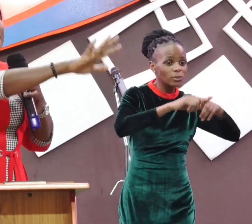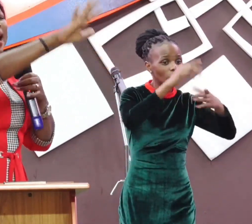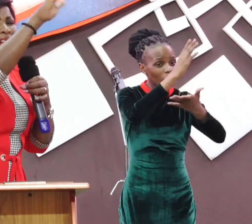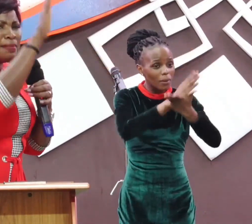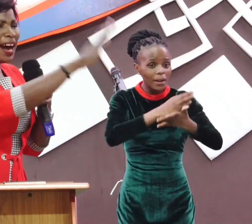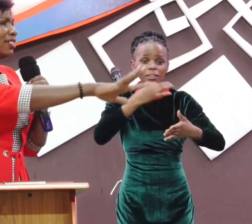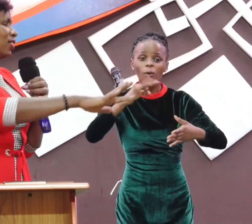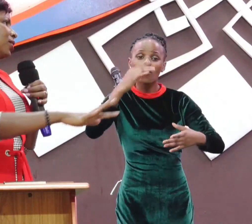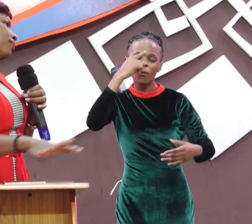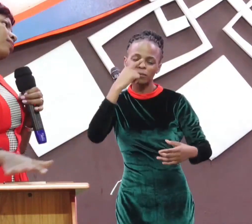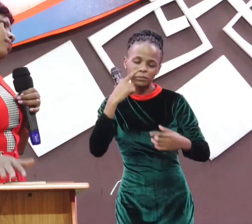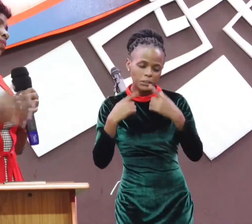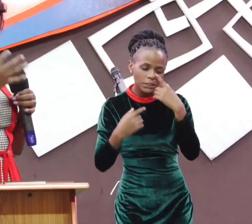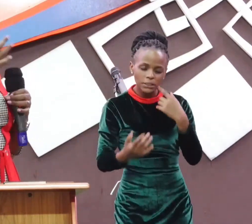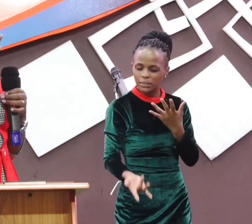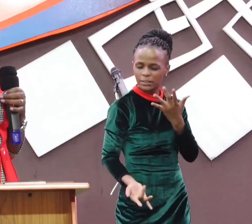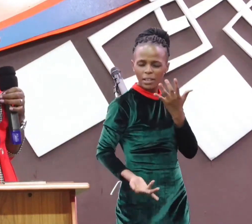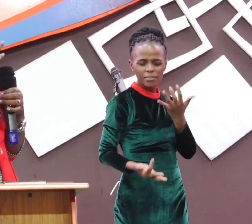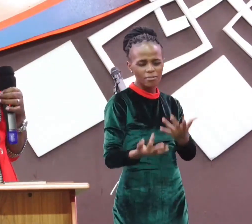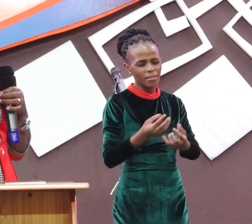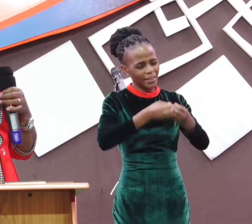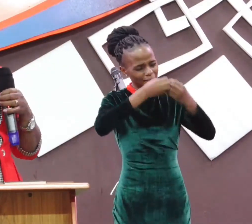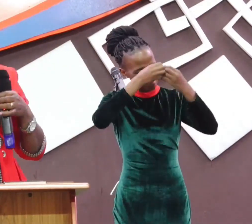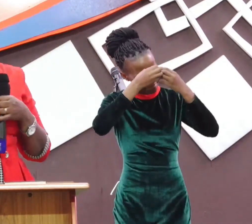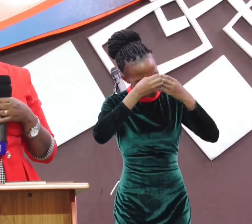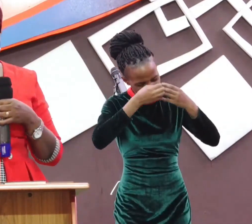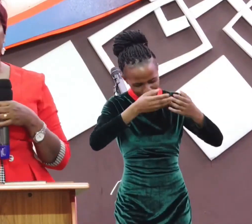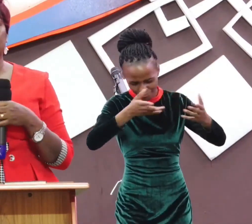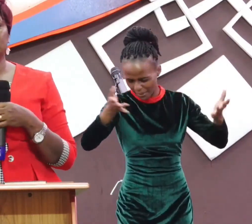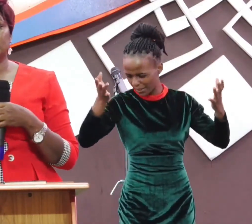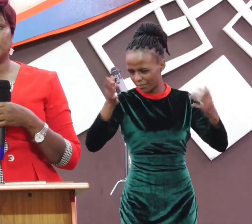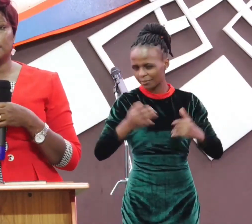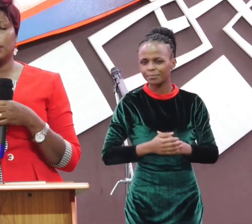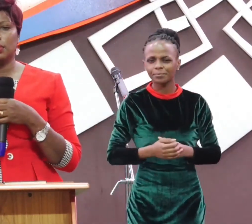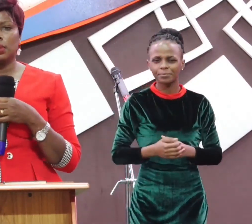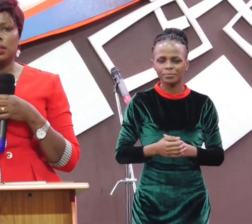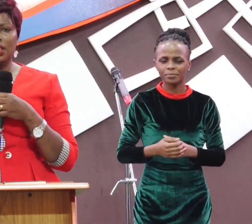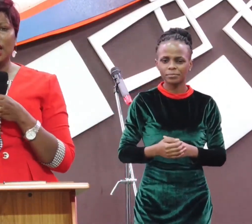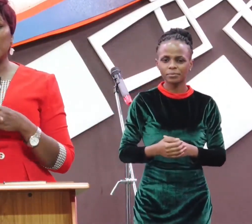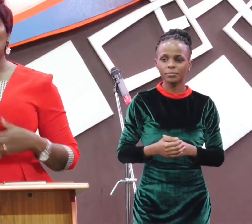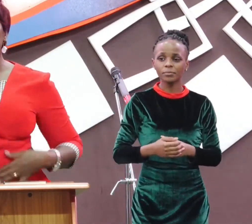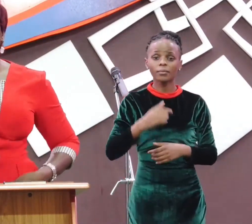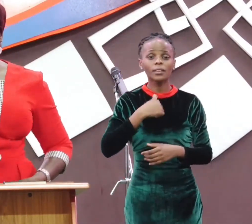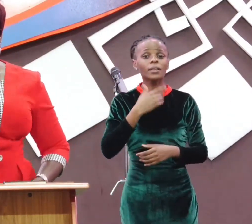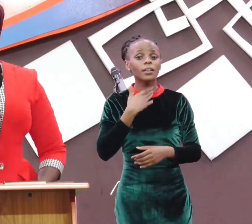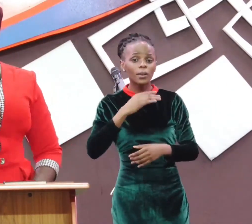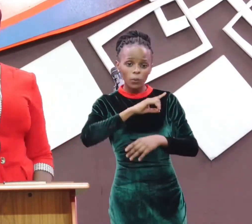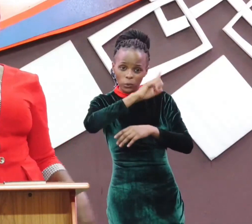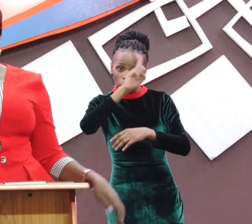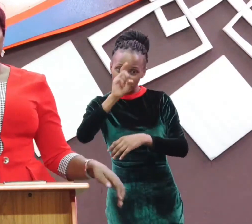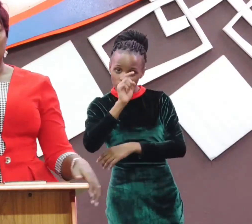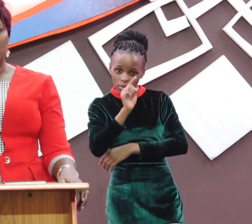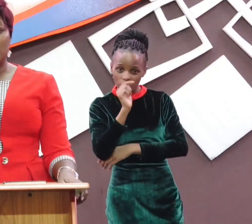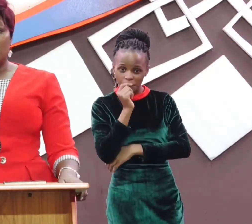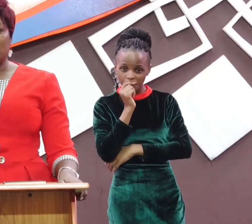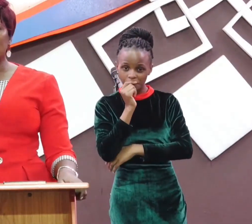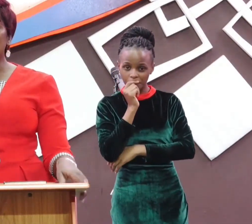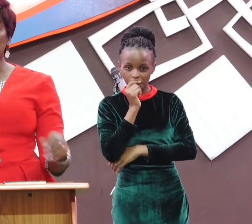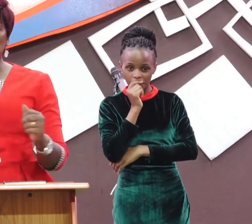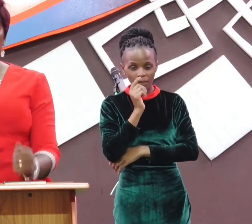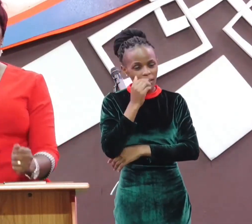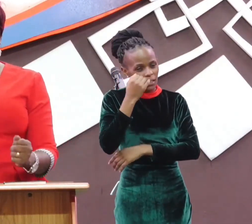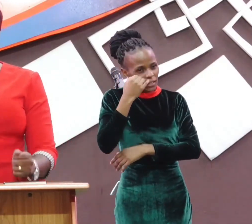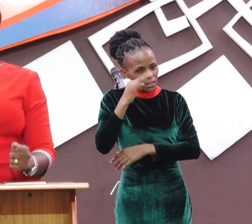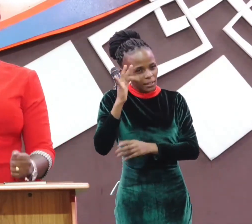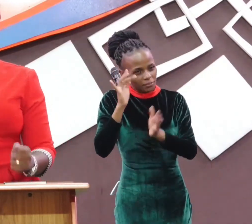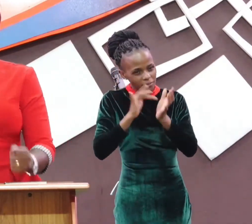But those going the other side with fire, agony and tears, there were many. njagala kubuza. I want to ask you.